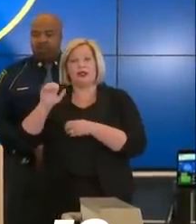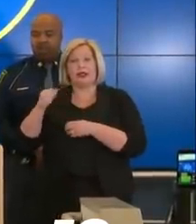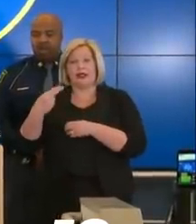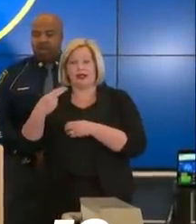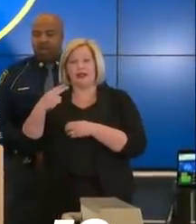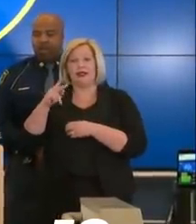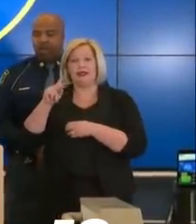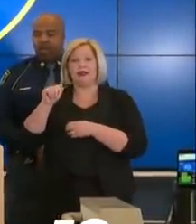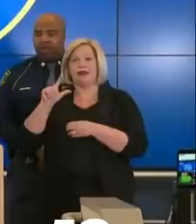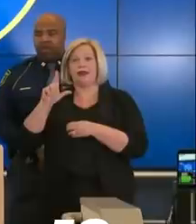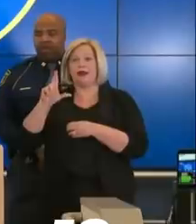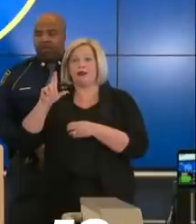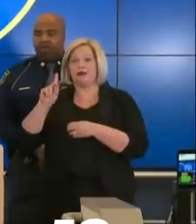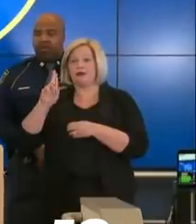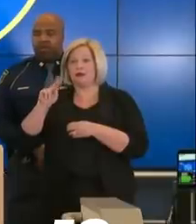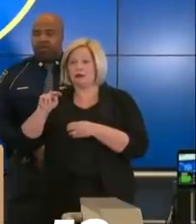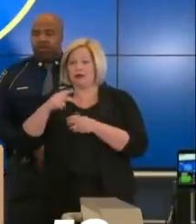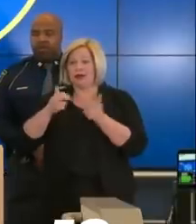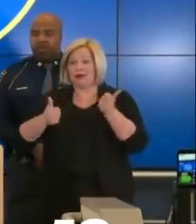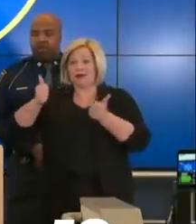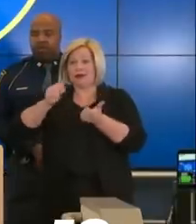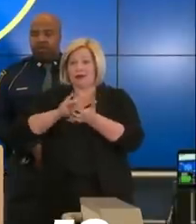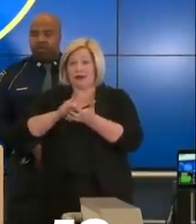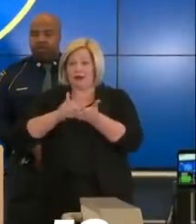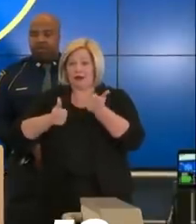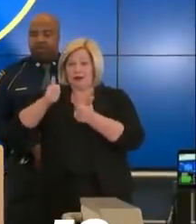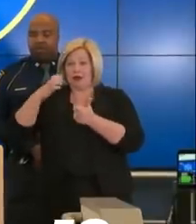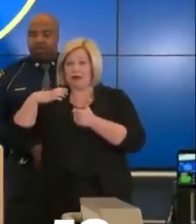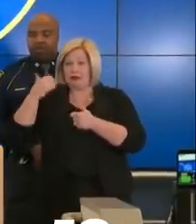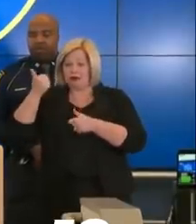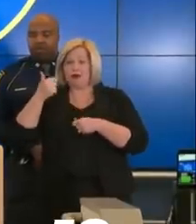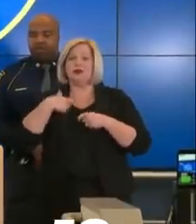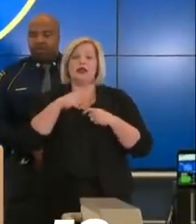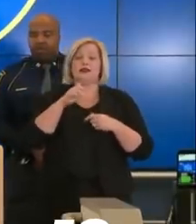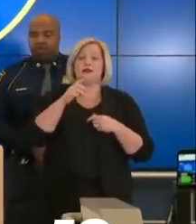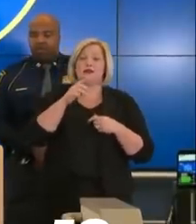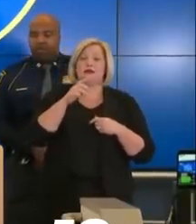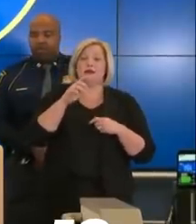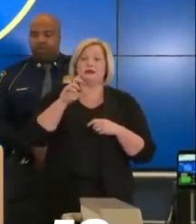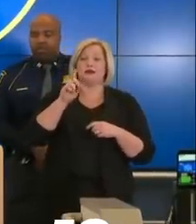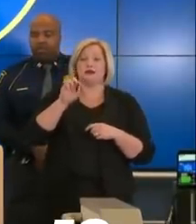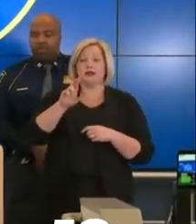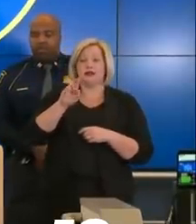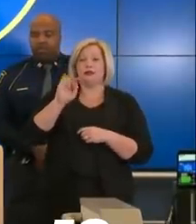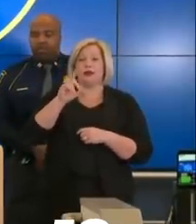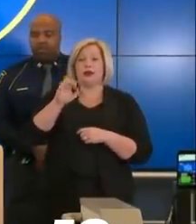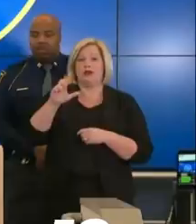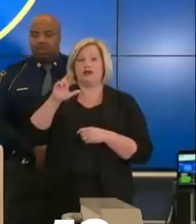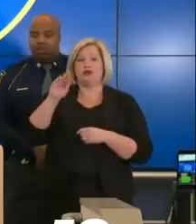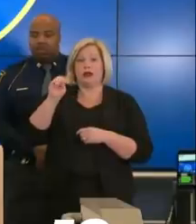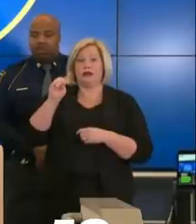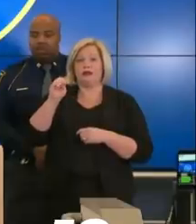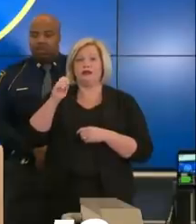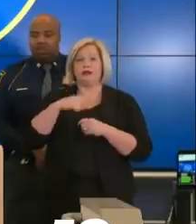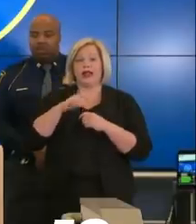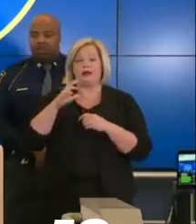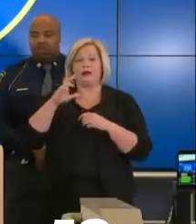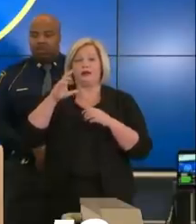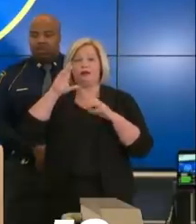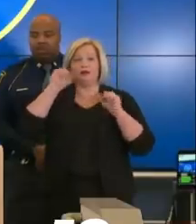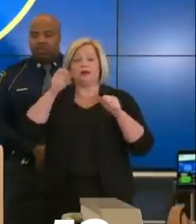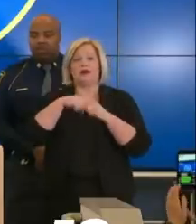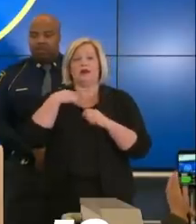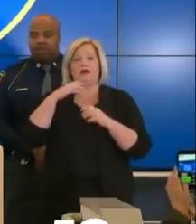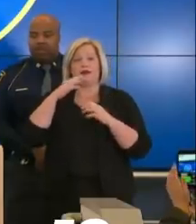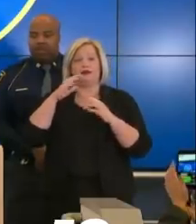Chief Medical Officer, and Dr. Michael Rice, our State Superintendent of Public Instruction. We are here